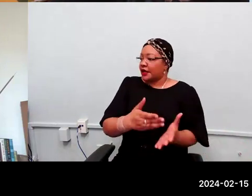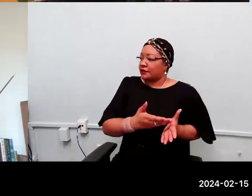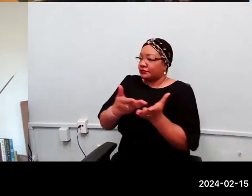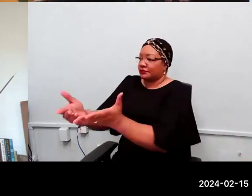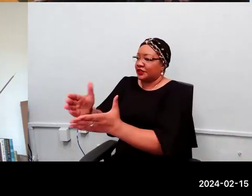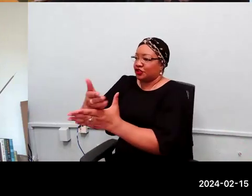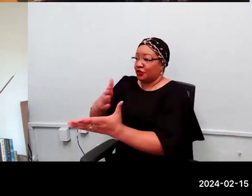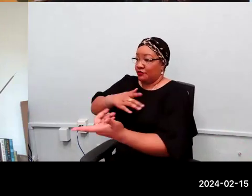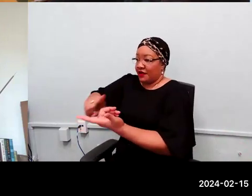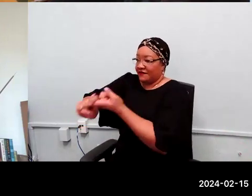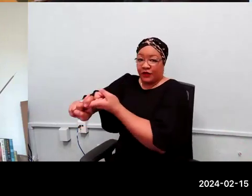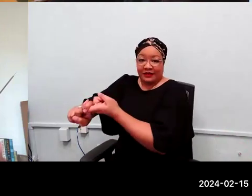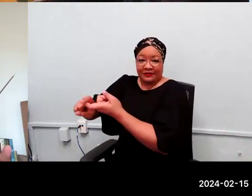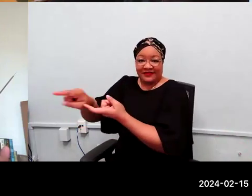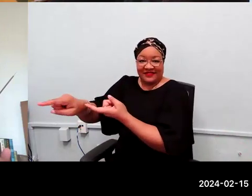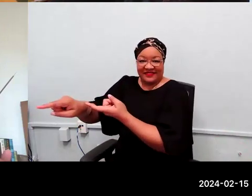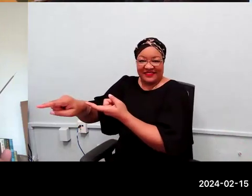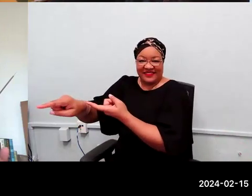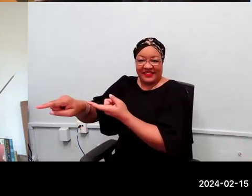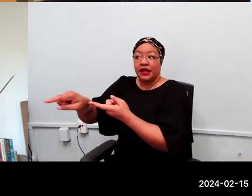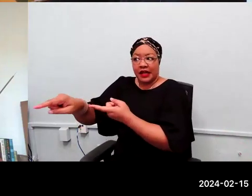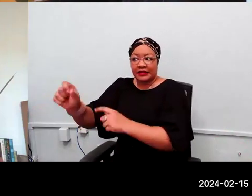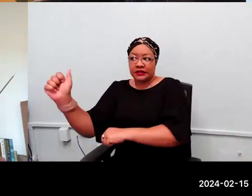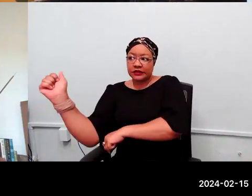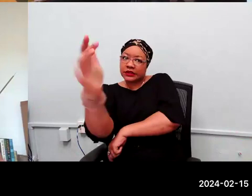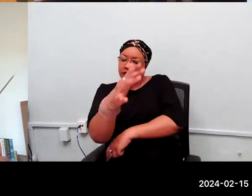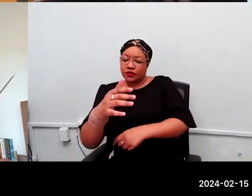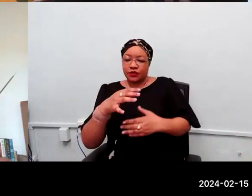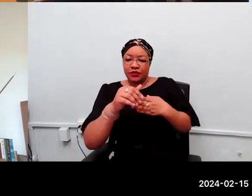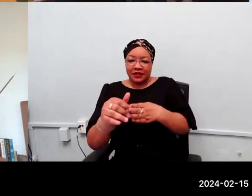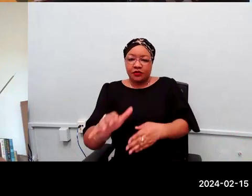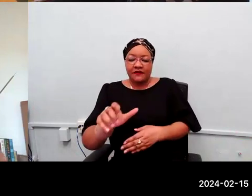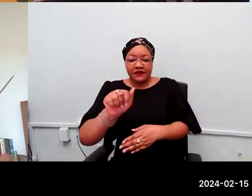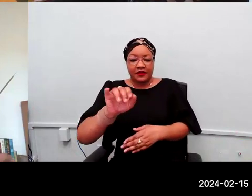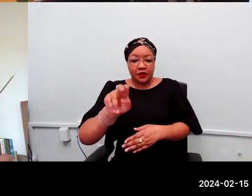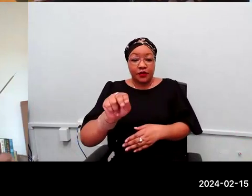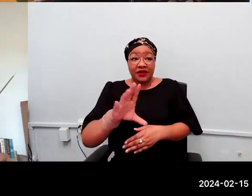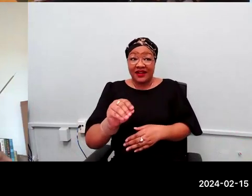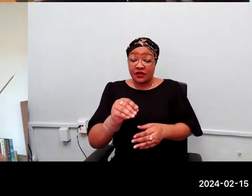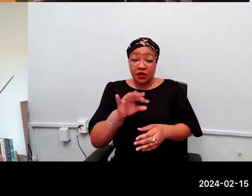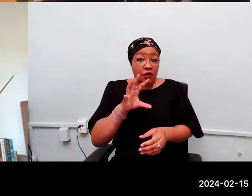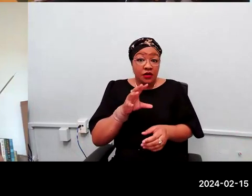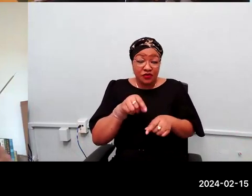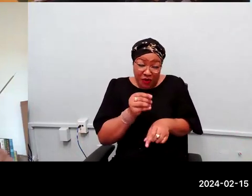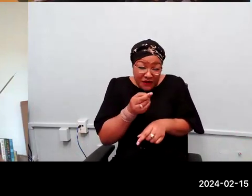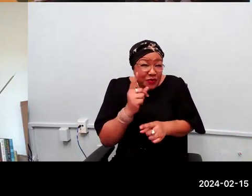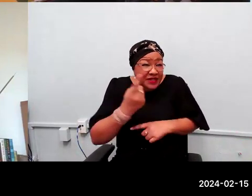who sent it to the editor of Tikkun. And within days, they wanted to publish it. So I was like, holy shit, this thing is